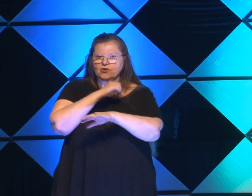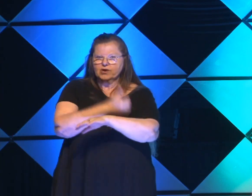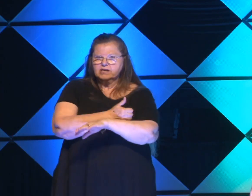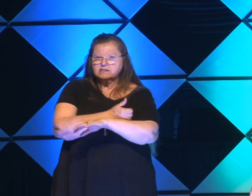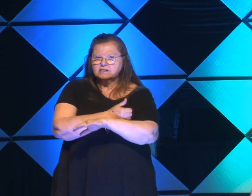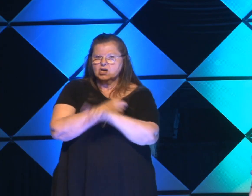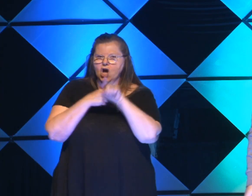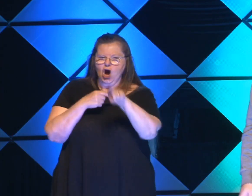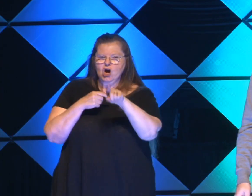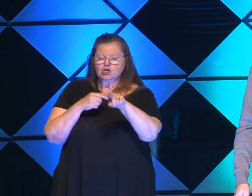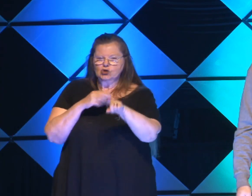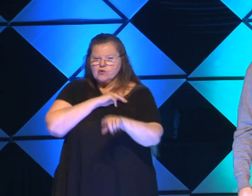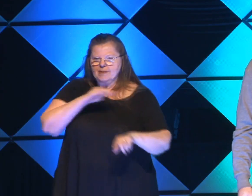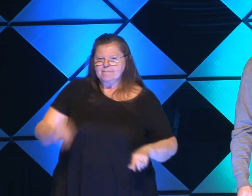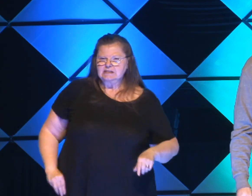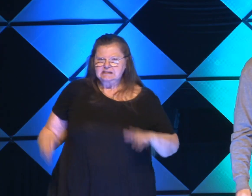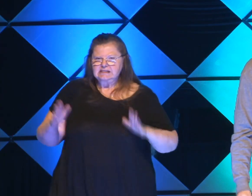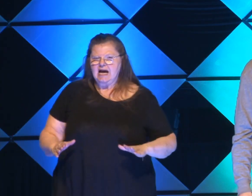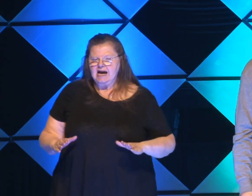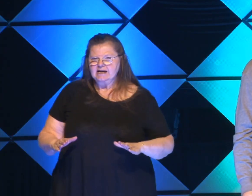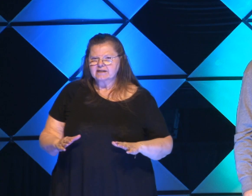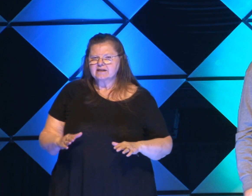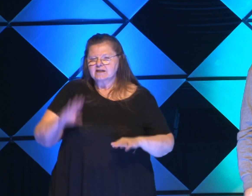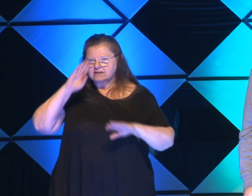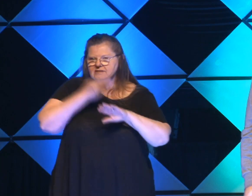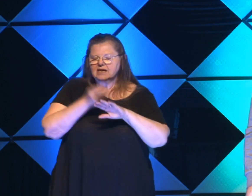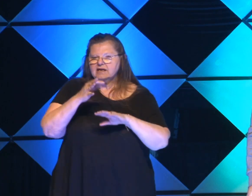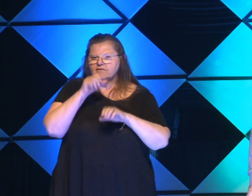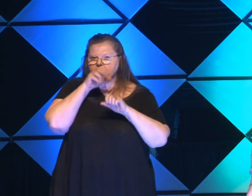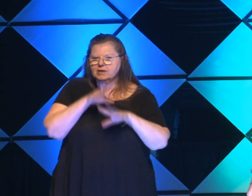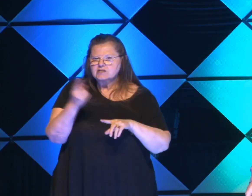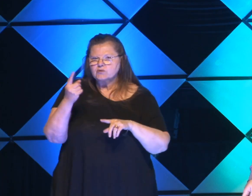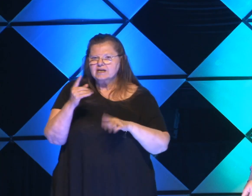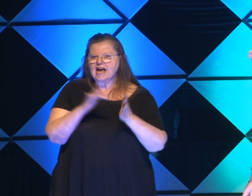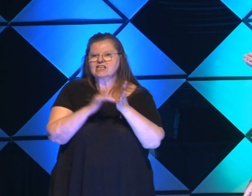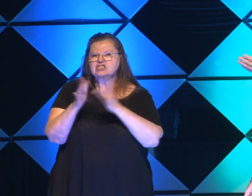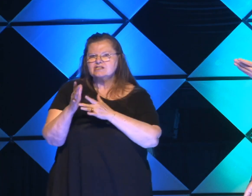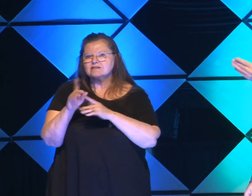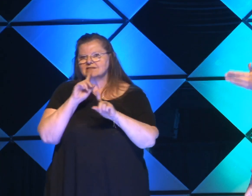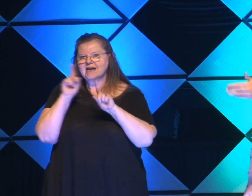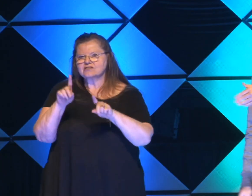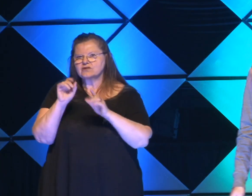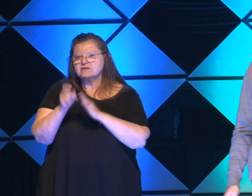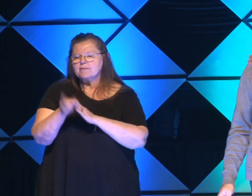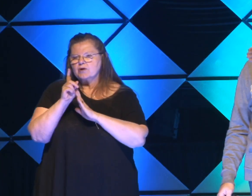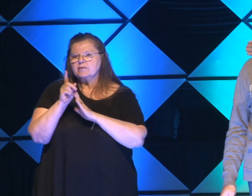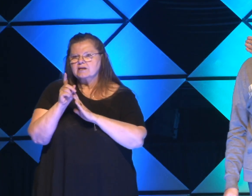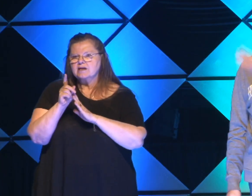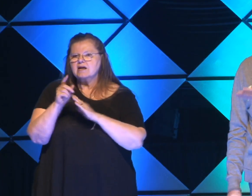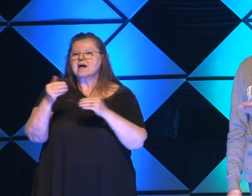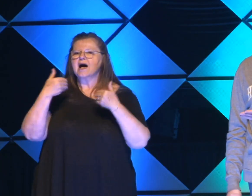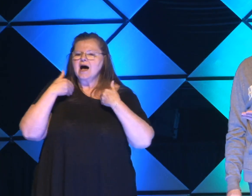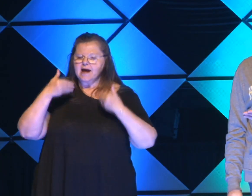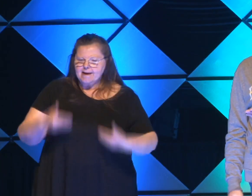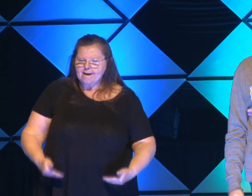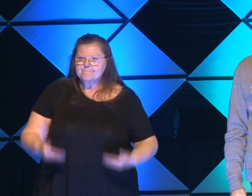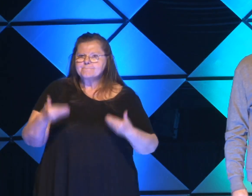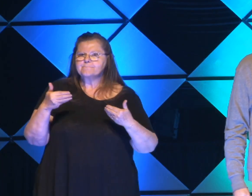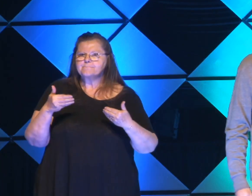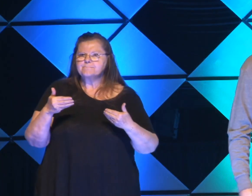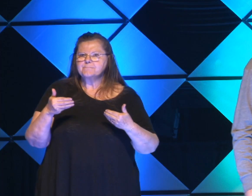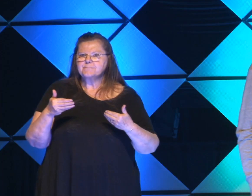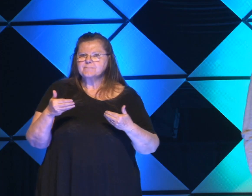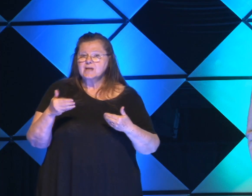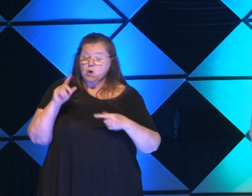you the Messiah, the Son of the Blessed One?" And Jesus answers in that moment in the Gospel of Mark, "I am." And